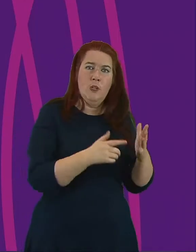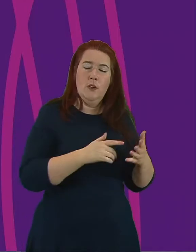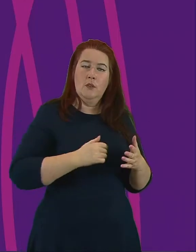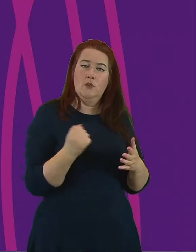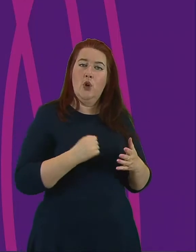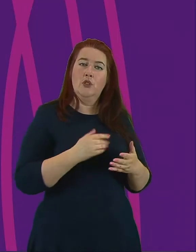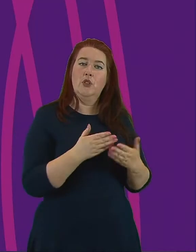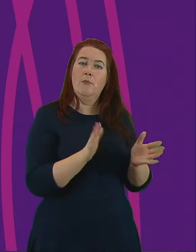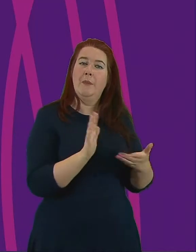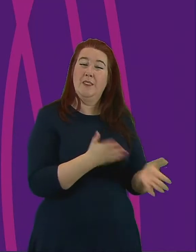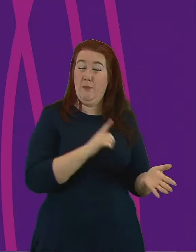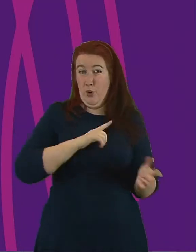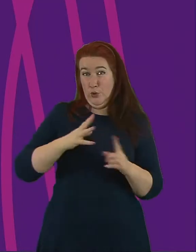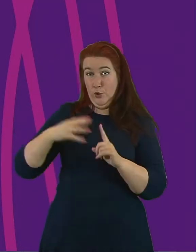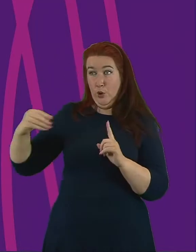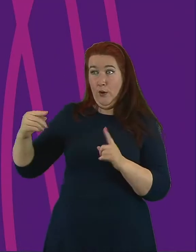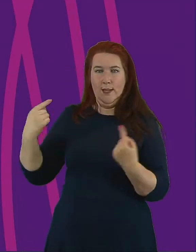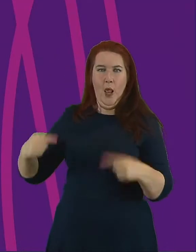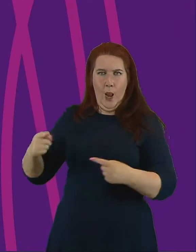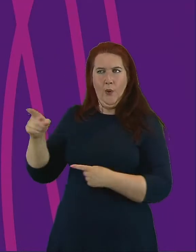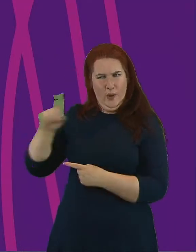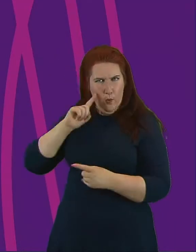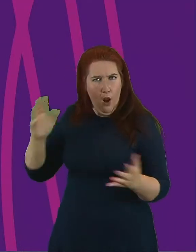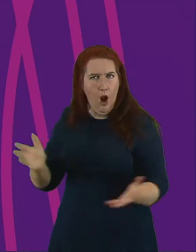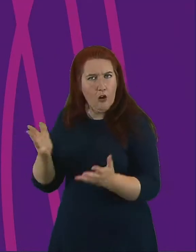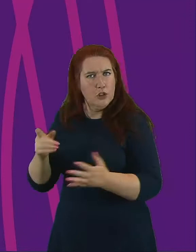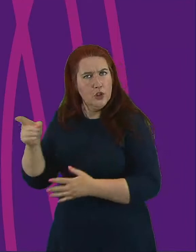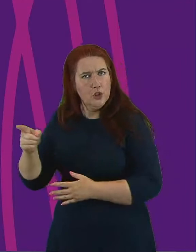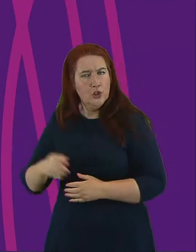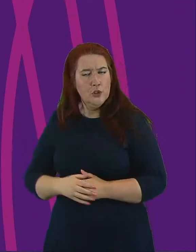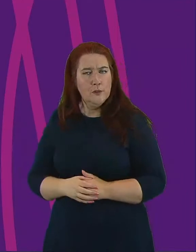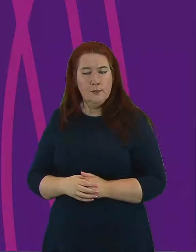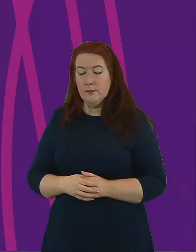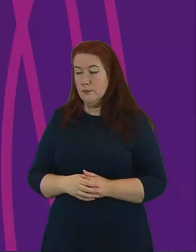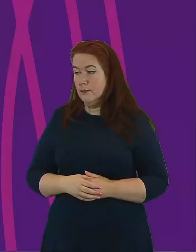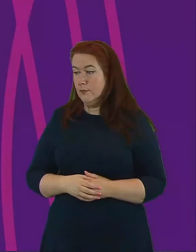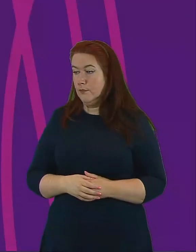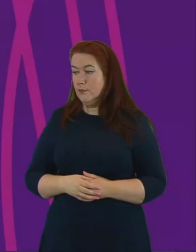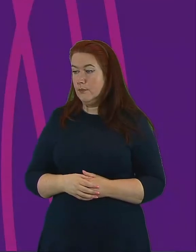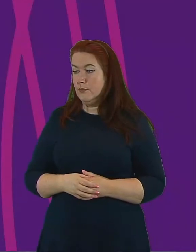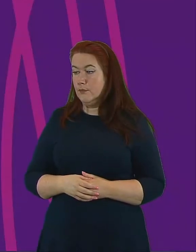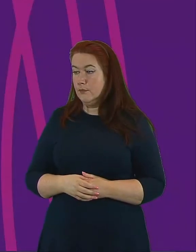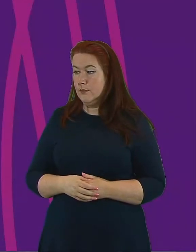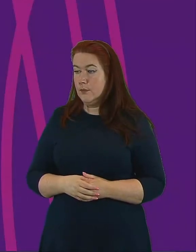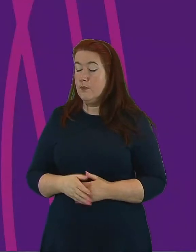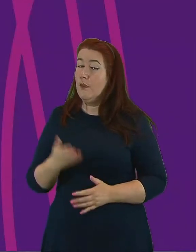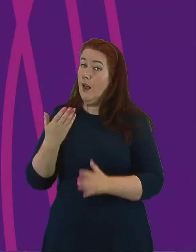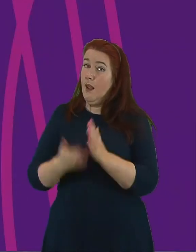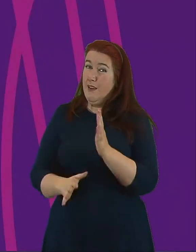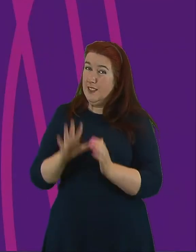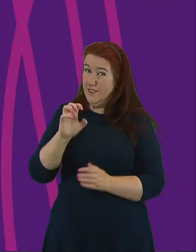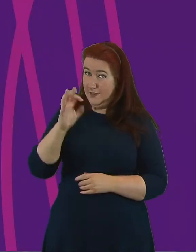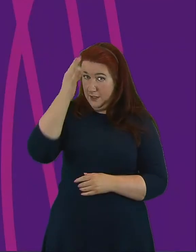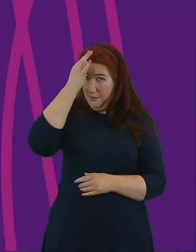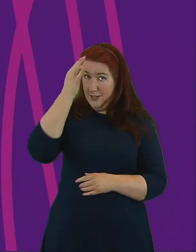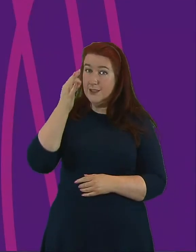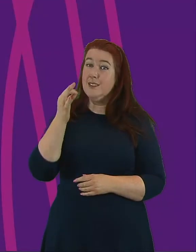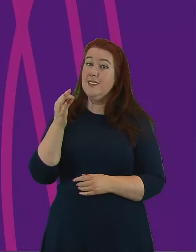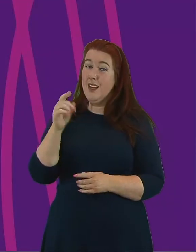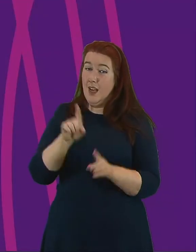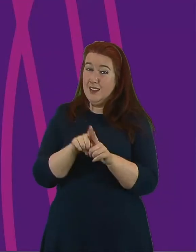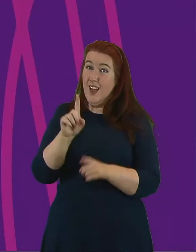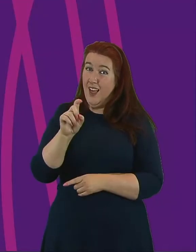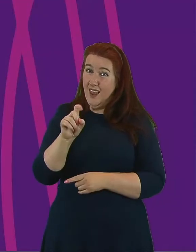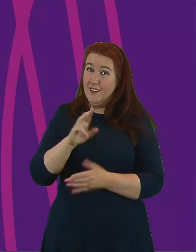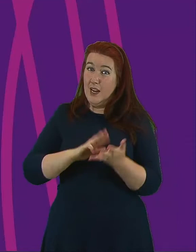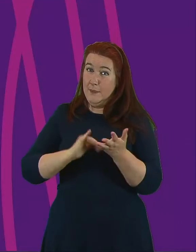Tories are going to allow it to happen. Indeed, they're going to encourage it to happen. Thank you. I have 15 minutes and 11 members, so please can I have short questions so everyone can